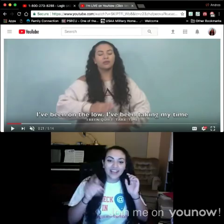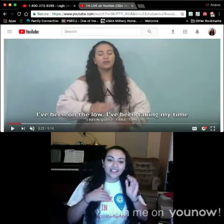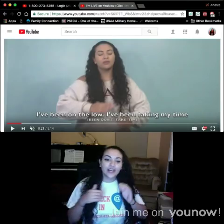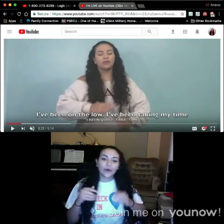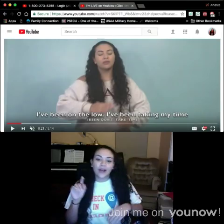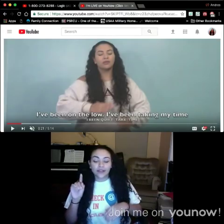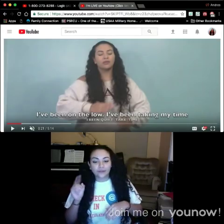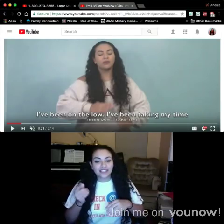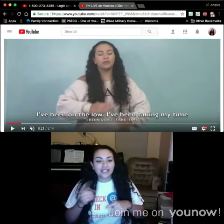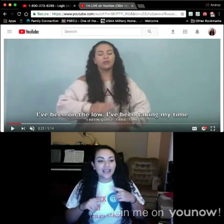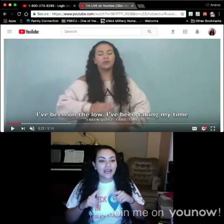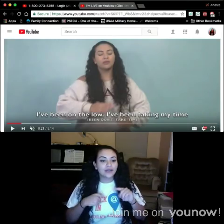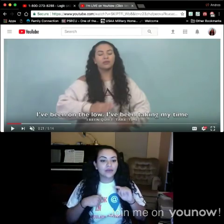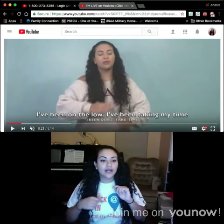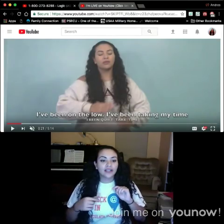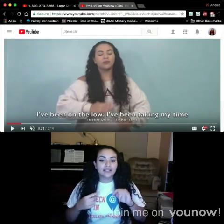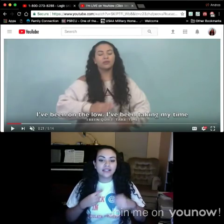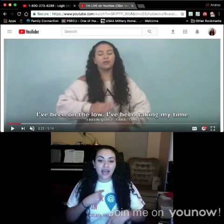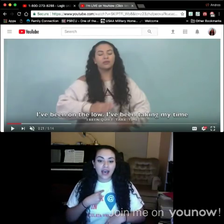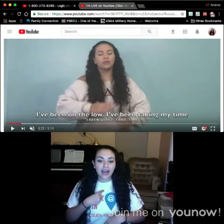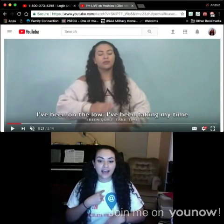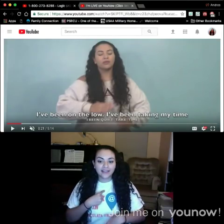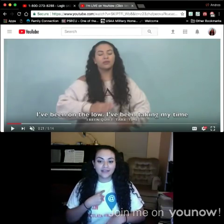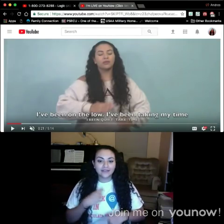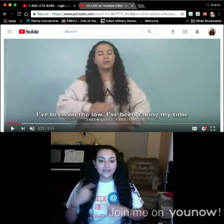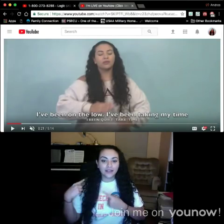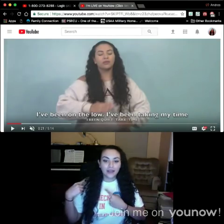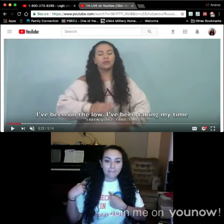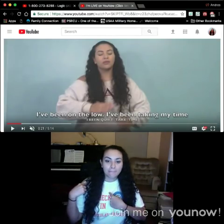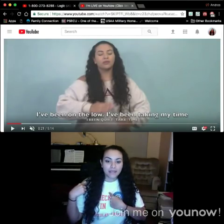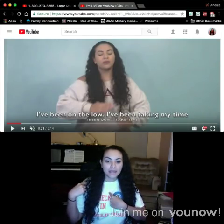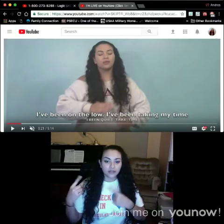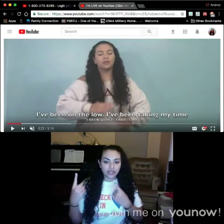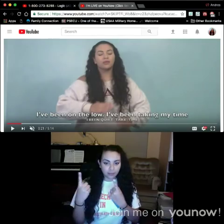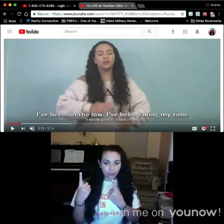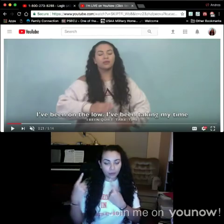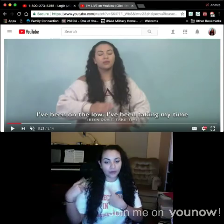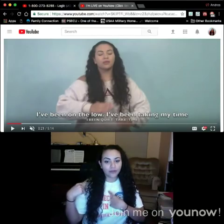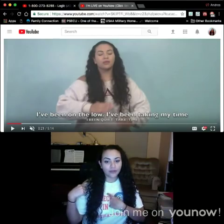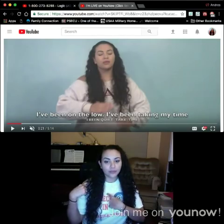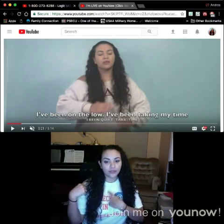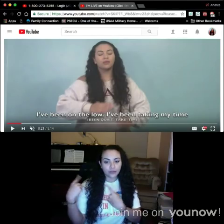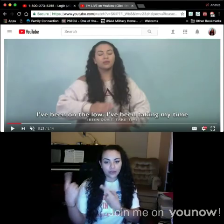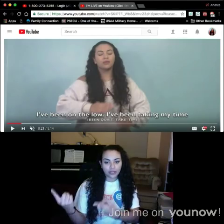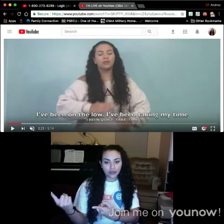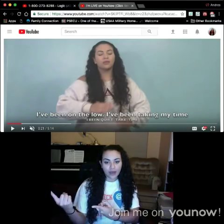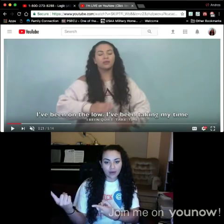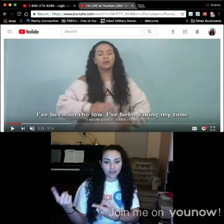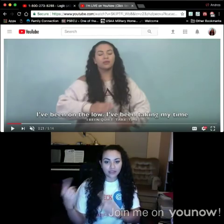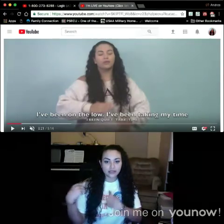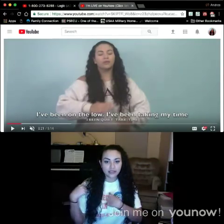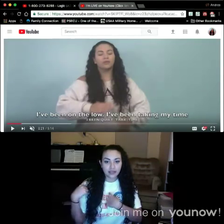Okay. So the first thing I signed was I. Bin, you take both pointer fingers from your shoulder and you